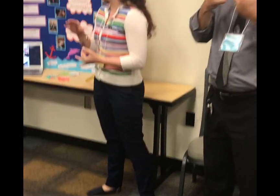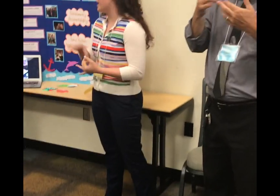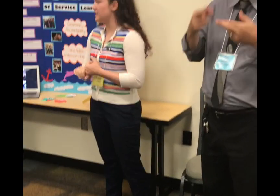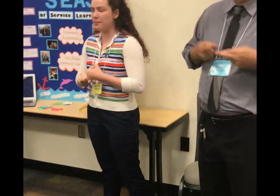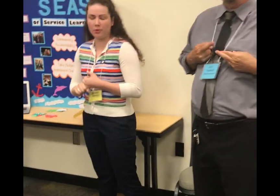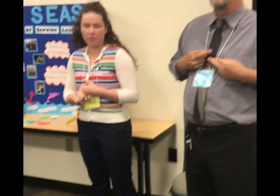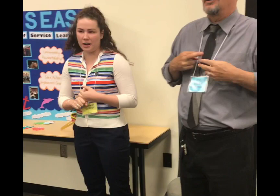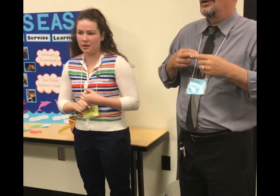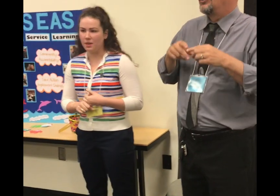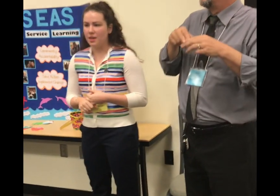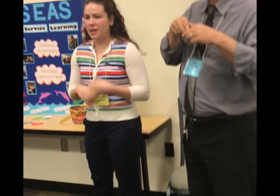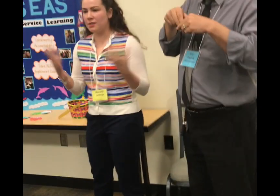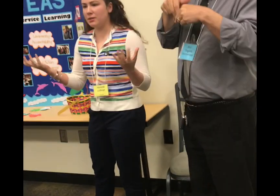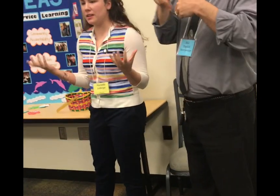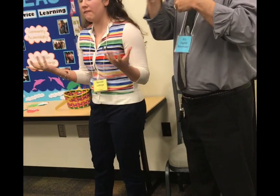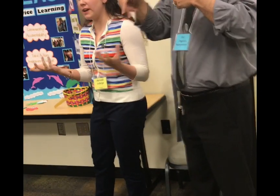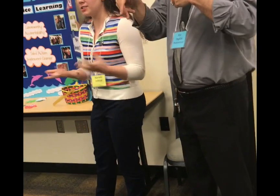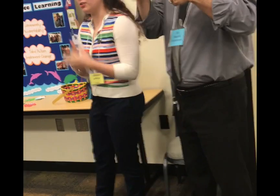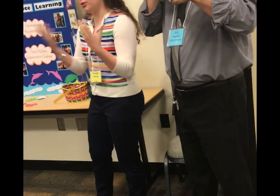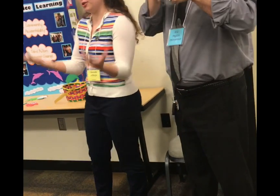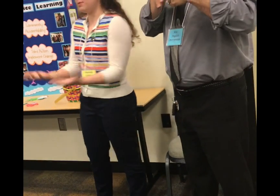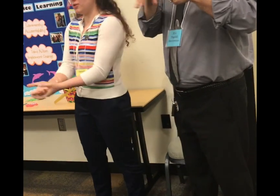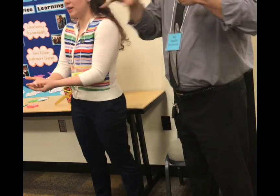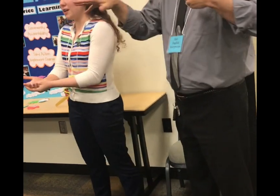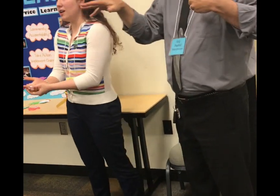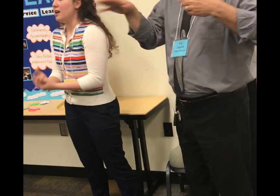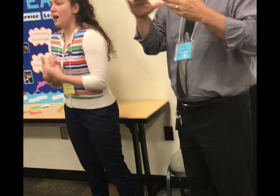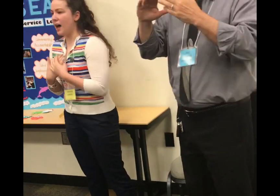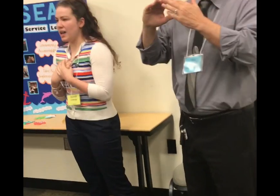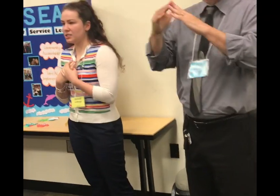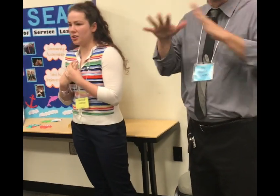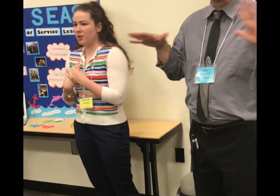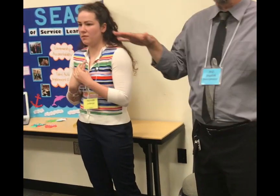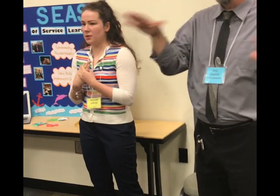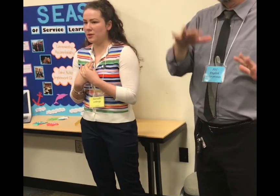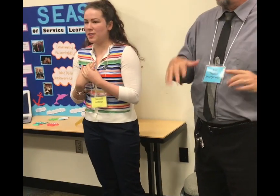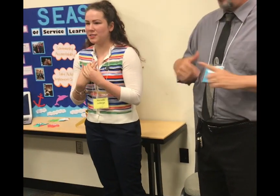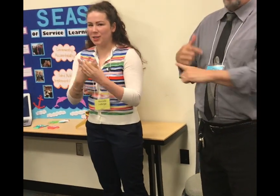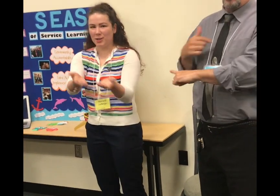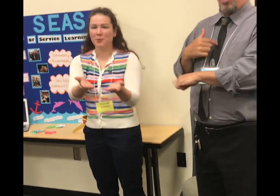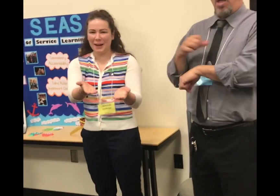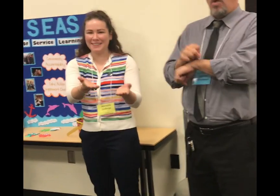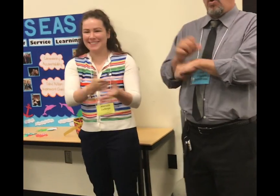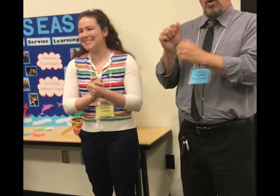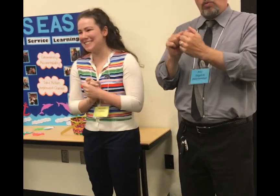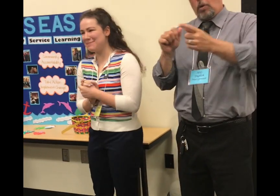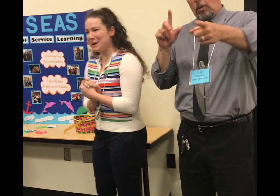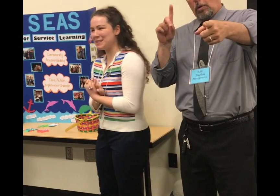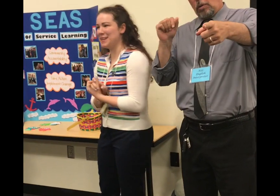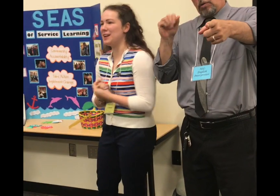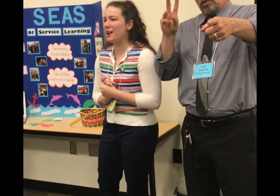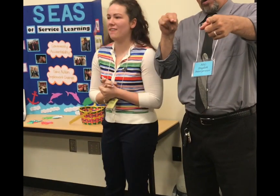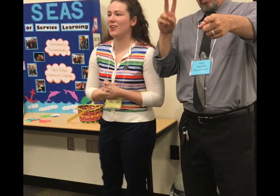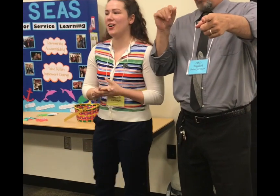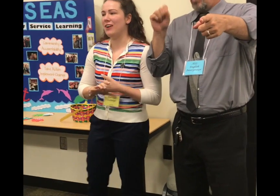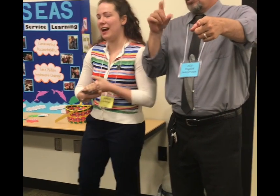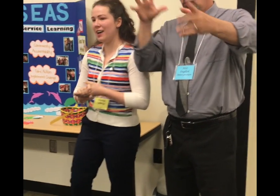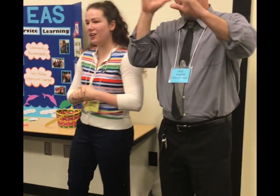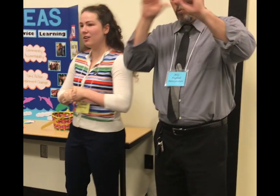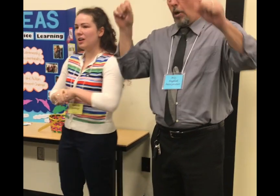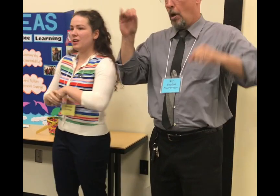residence or a day program. It really affects our whole community. I served with Don Watts, who is the president